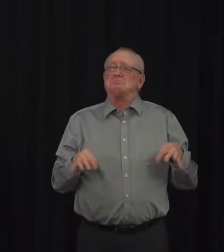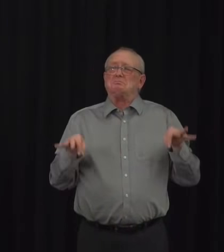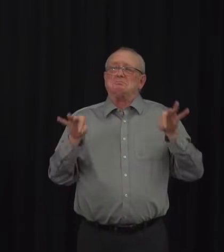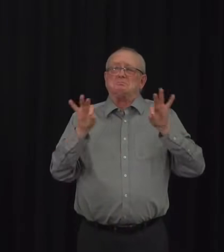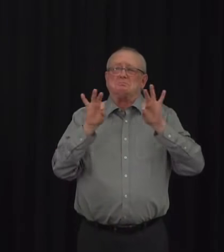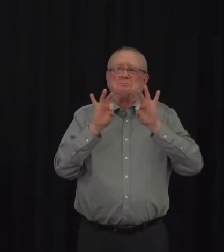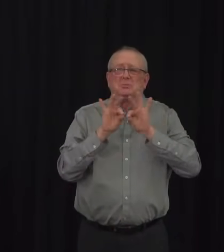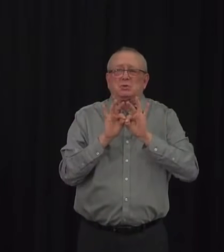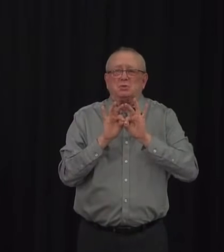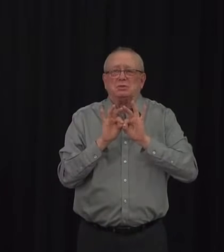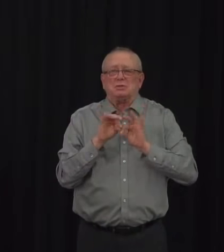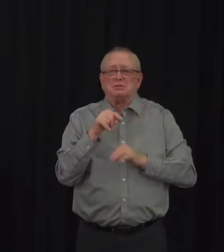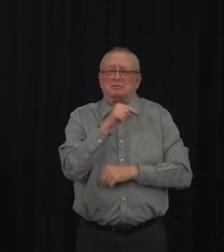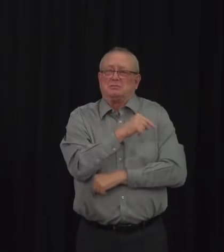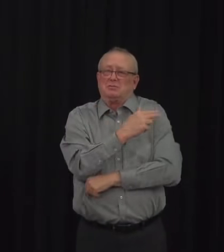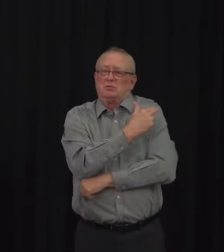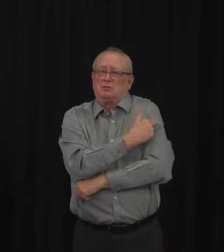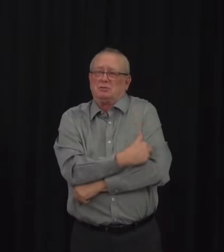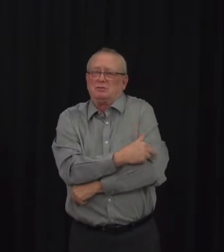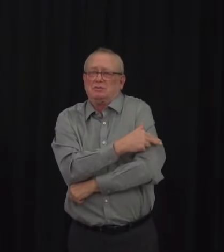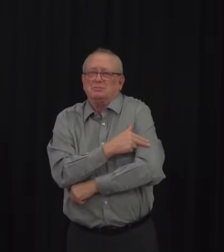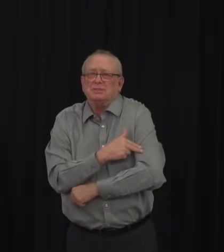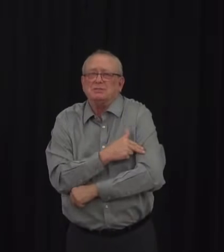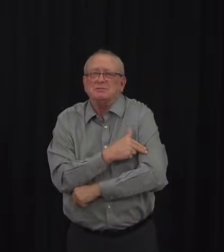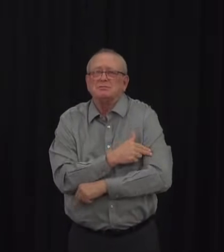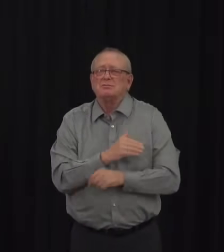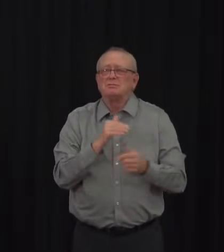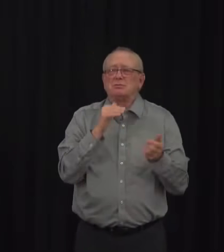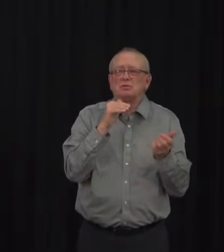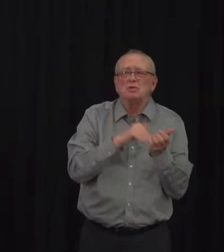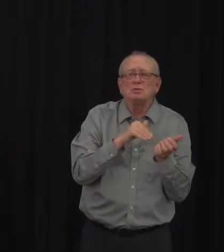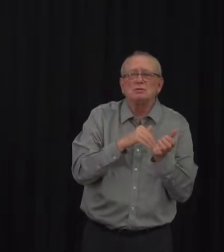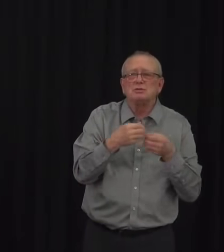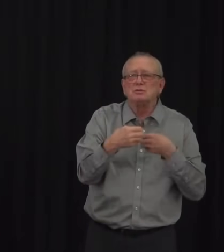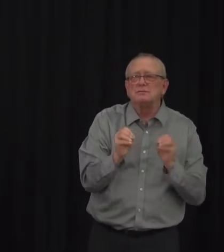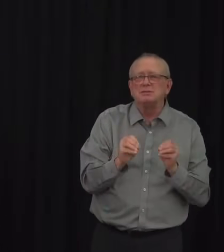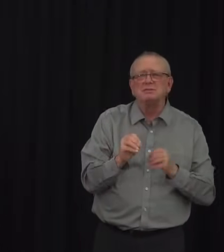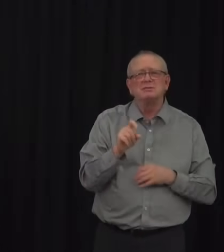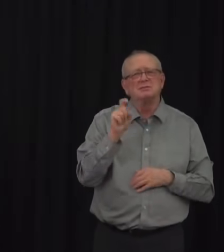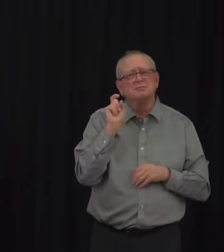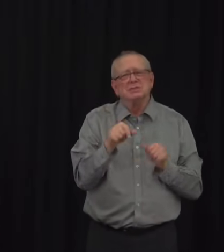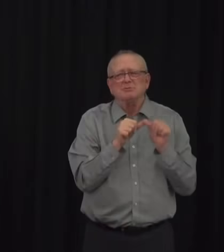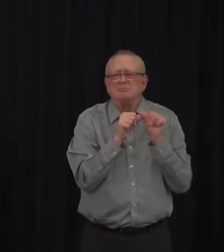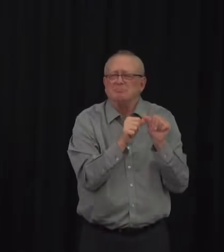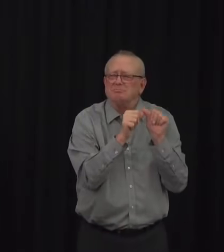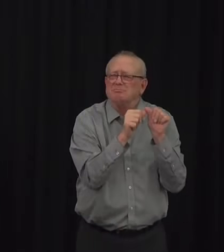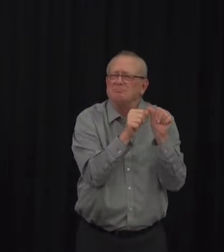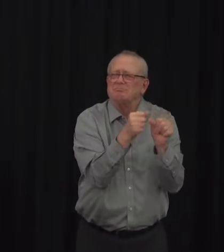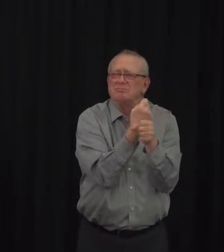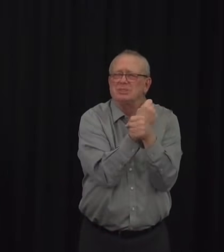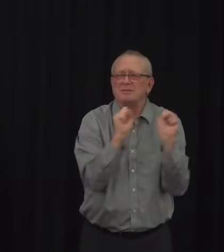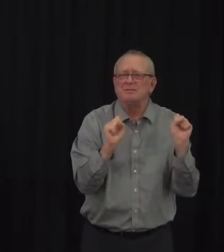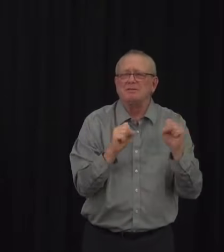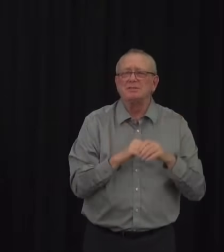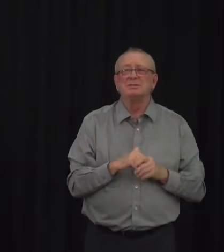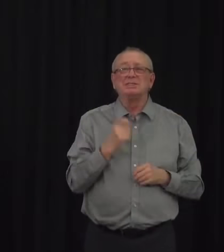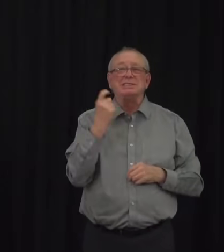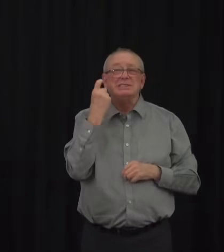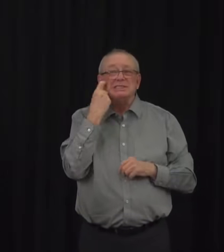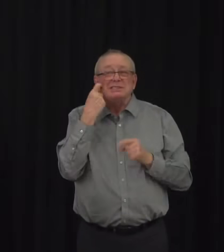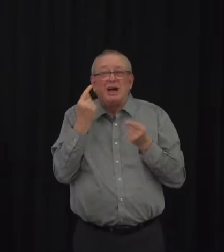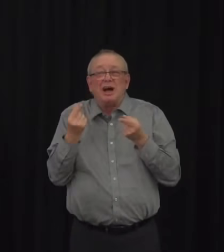safe. Recently, Alberta Health Services has had several situations where designated family or support